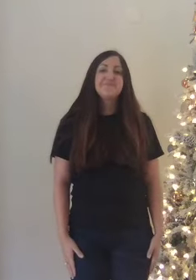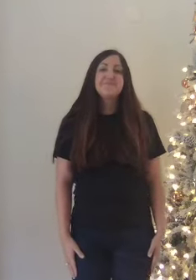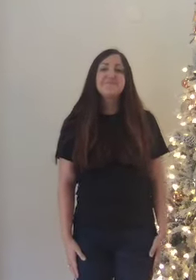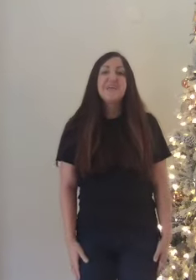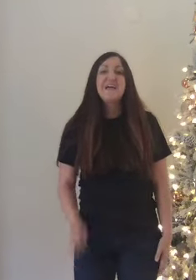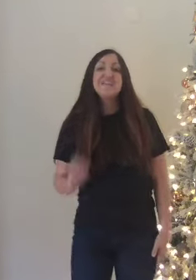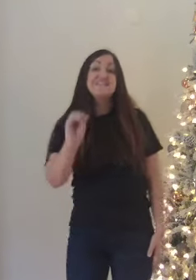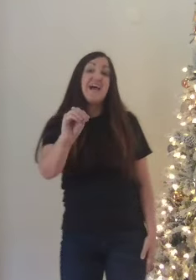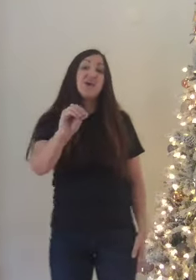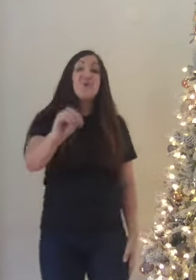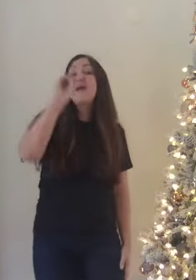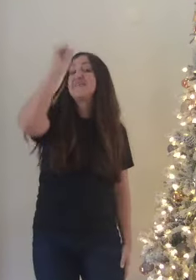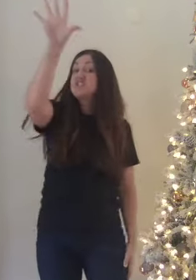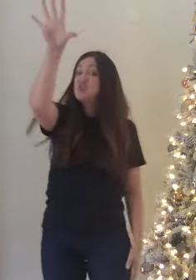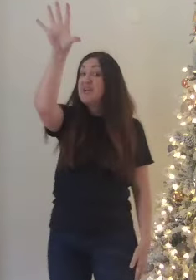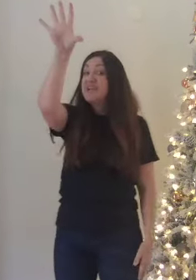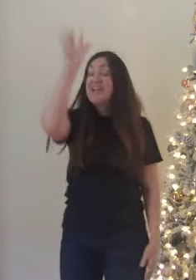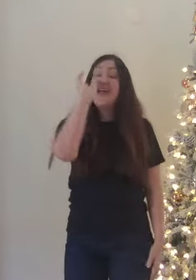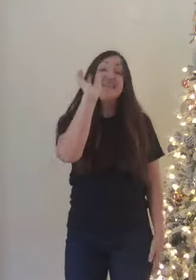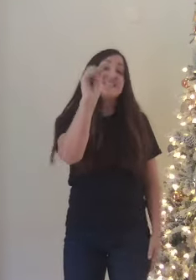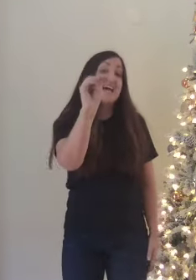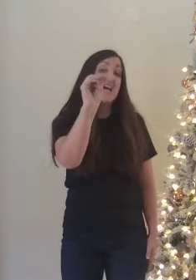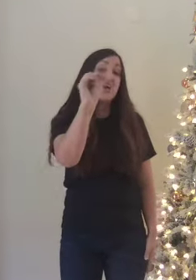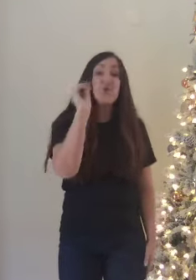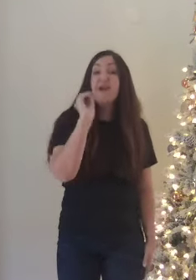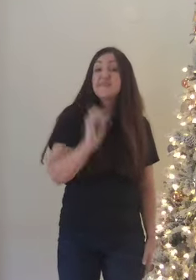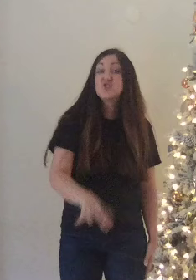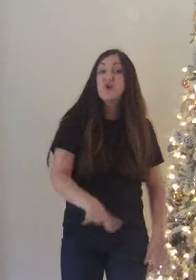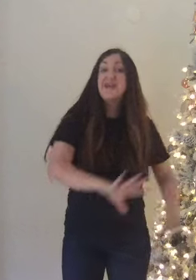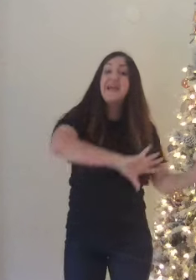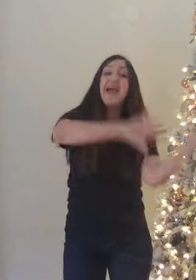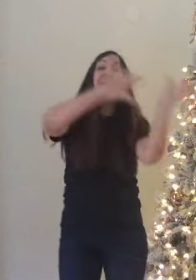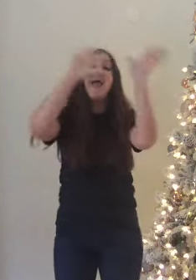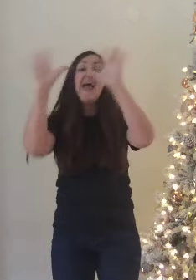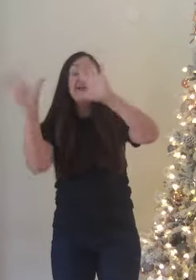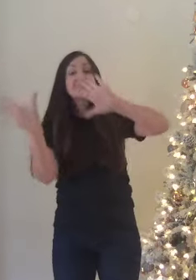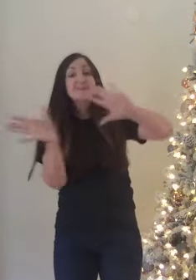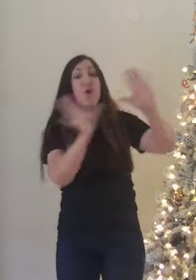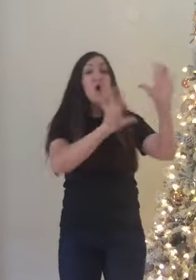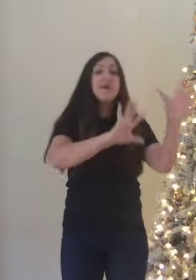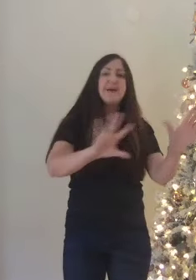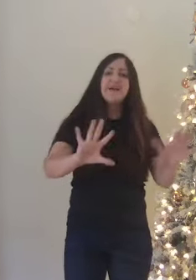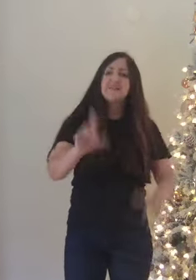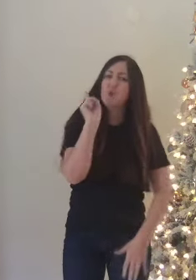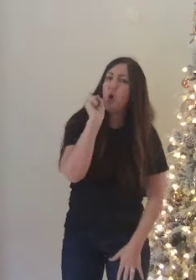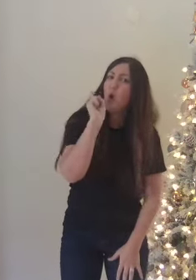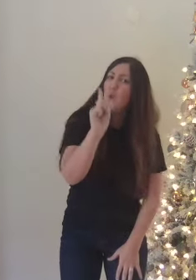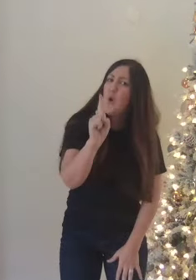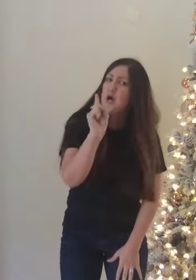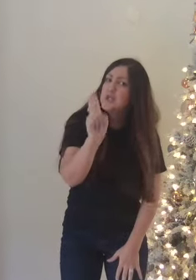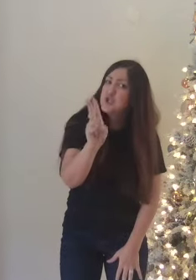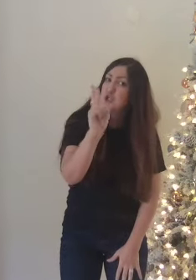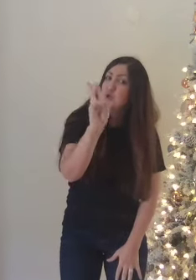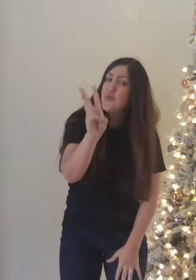high decorate the tree decorate the tree hang some ornaments 1 2